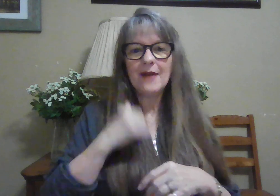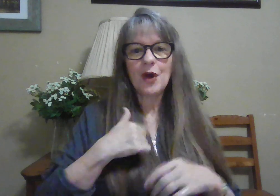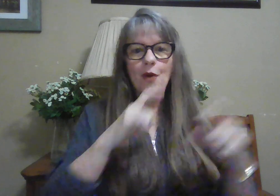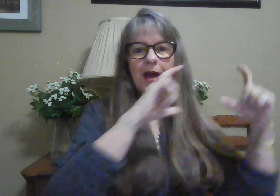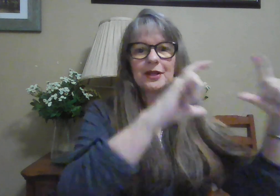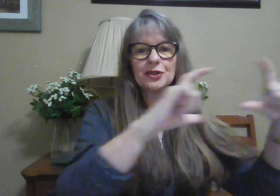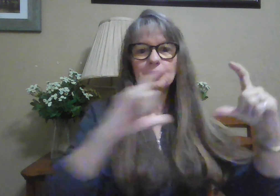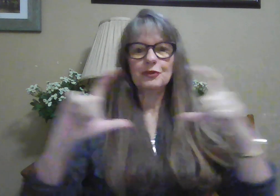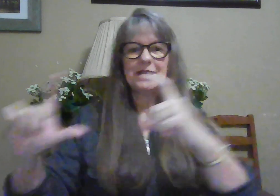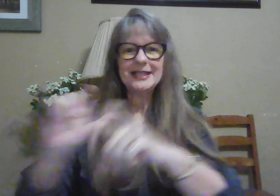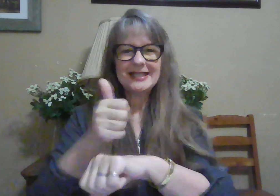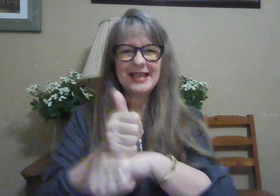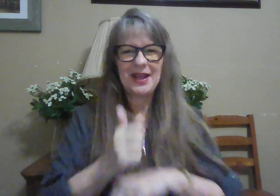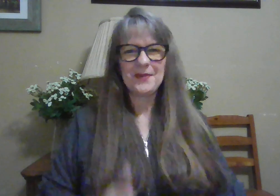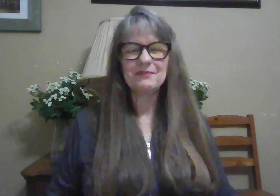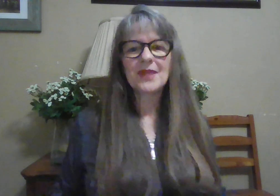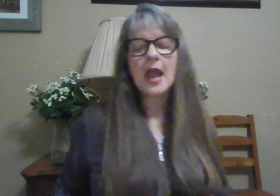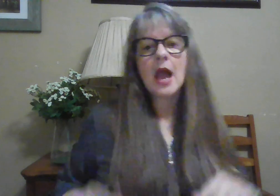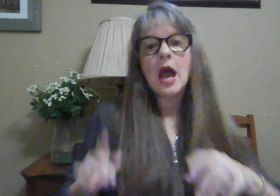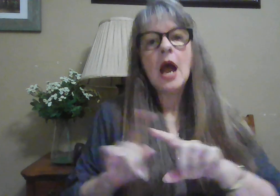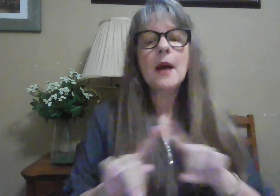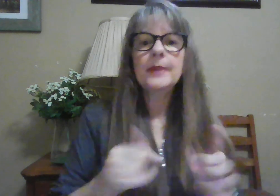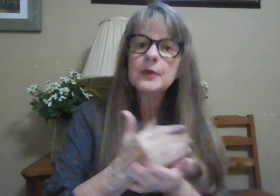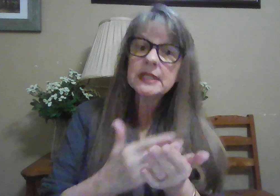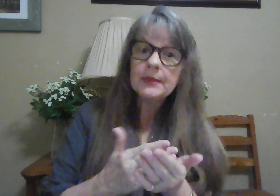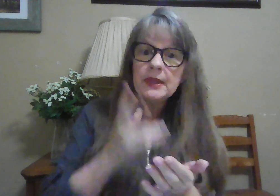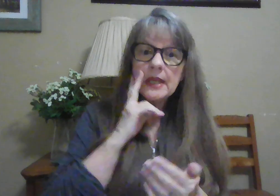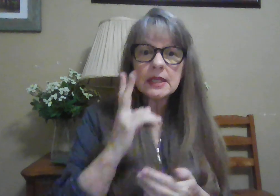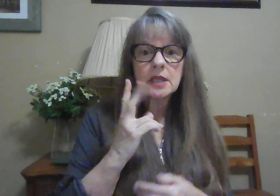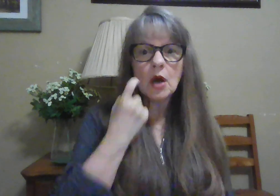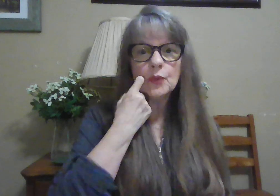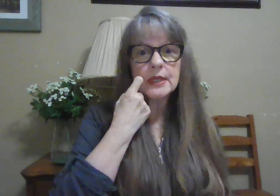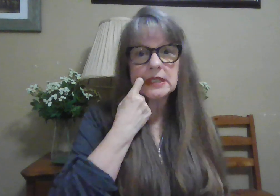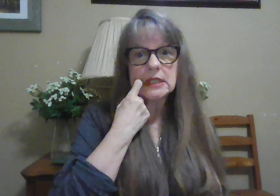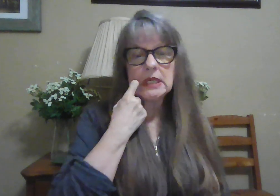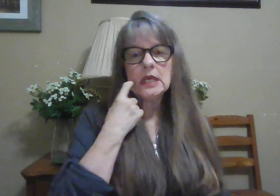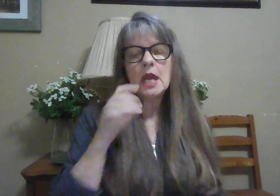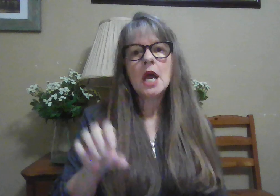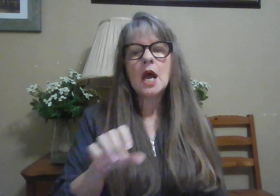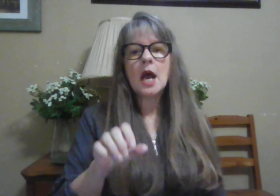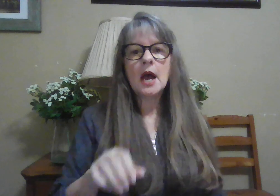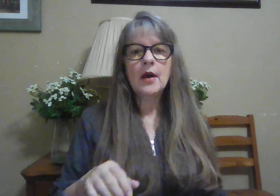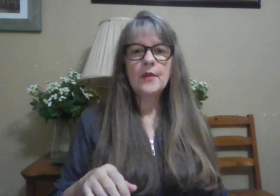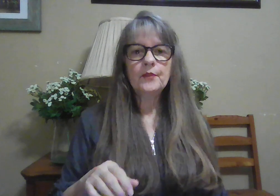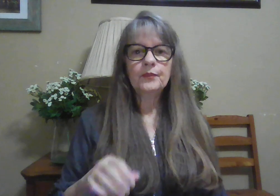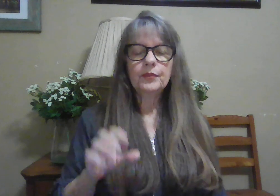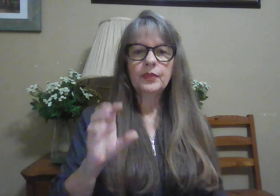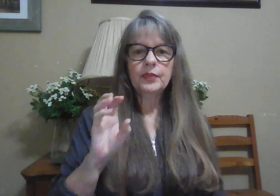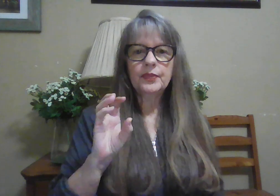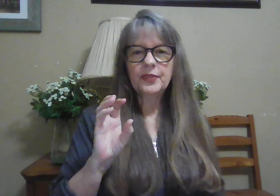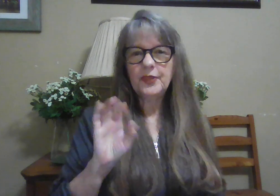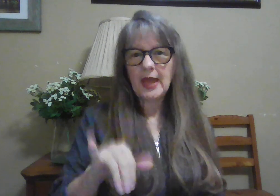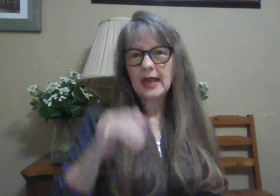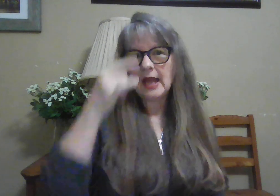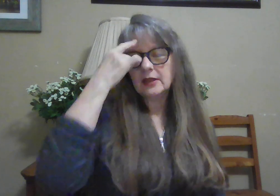all my screens set up. But it was something that I saw recently um, that I thought